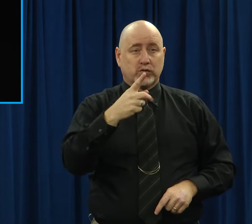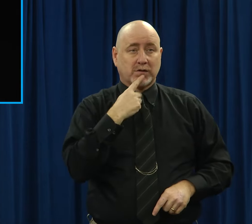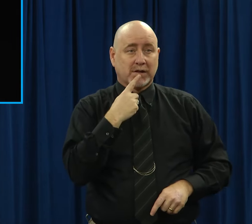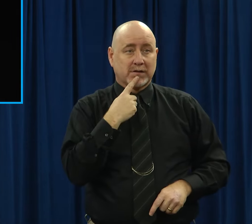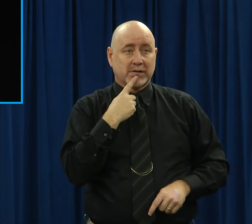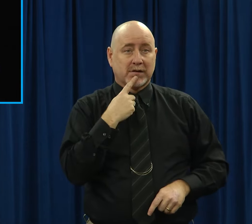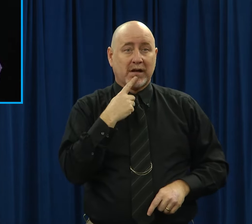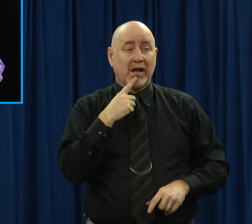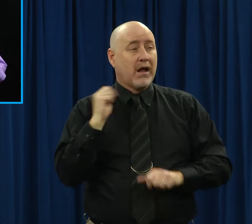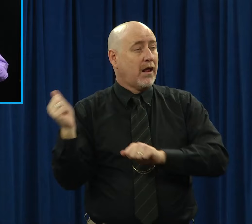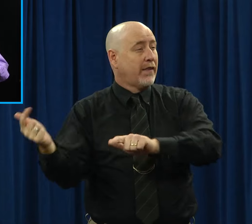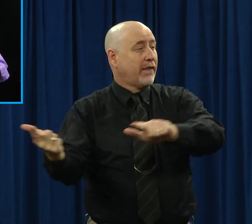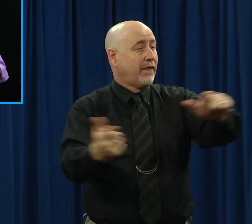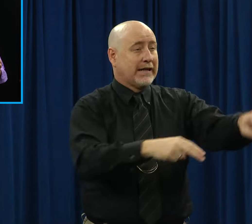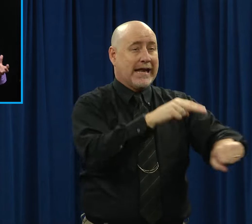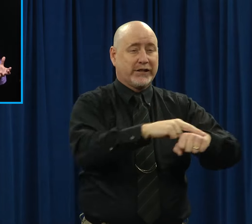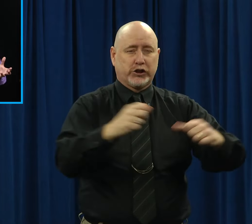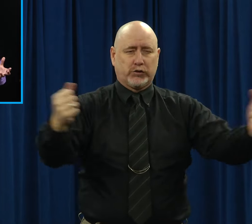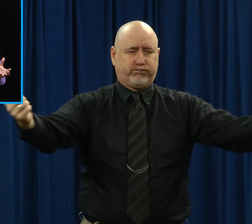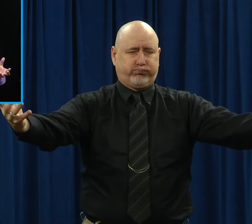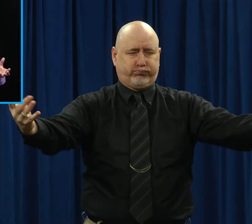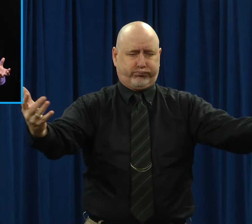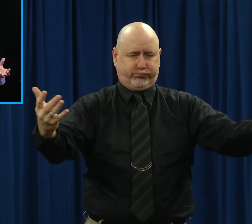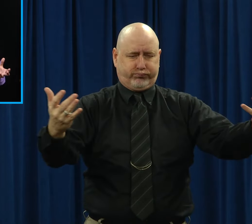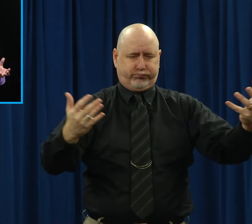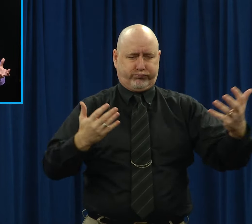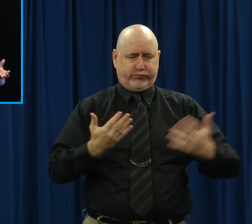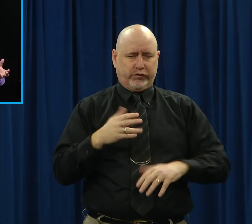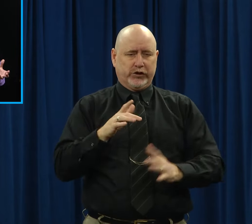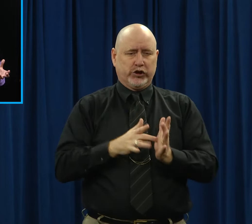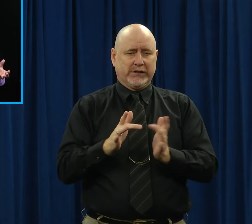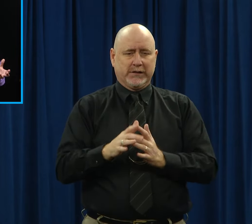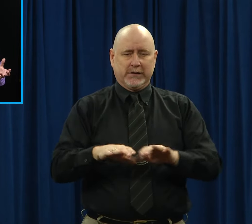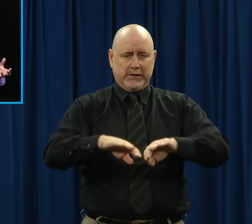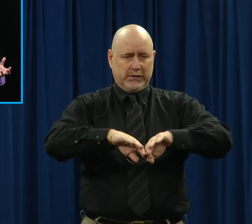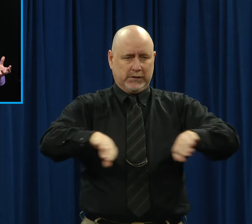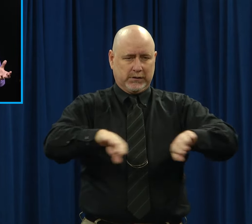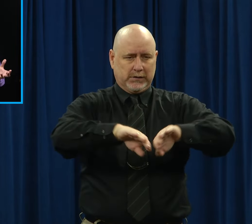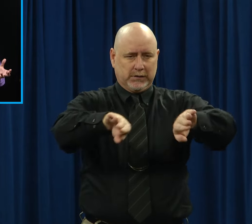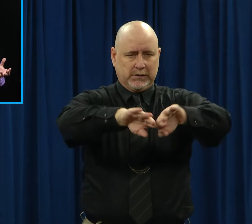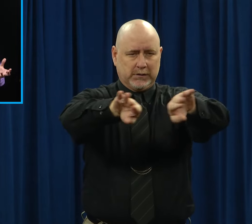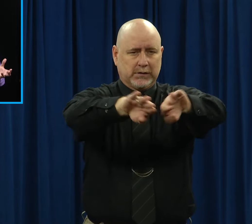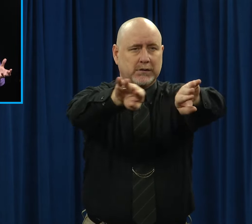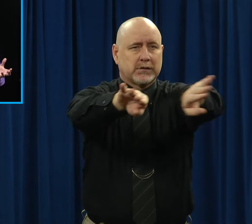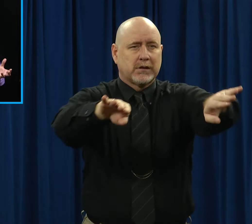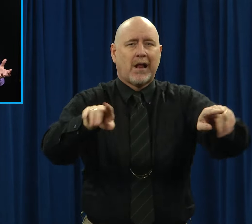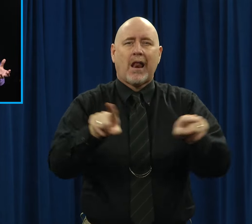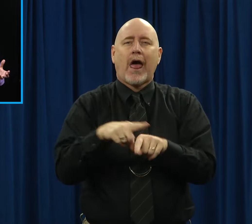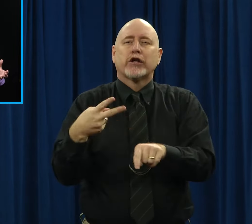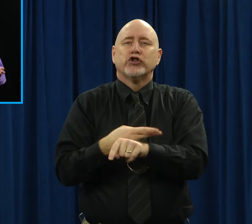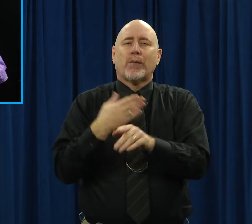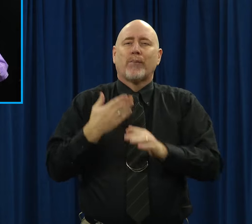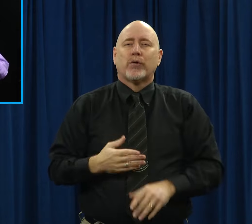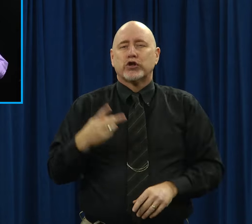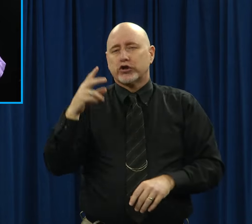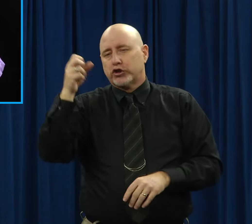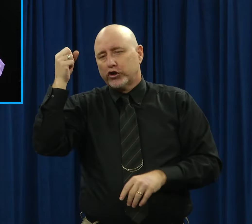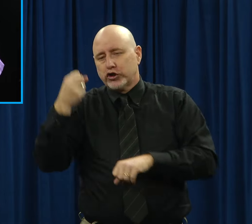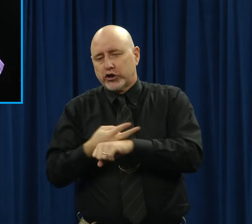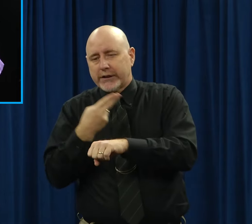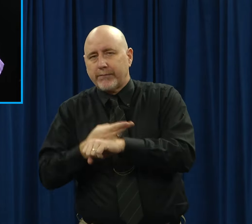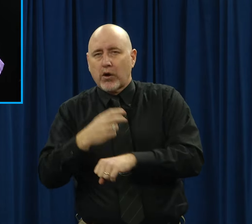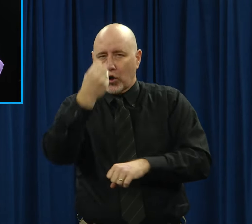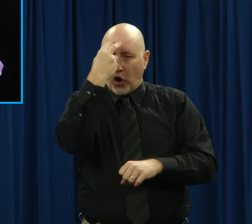and verse 32 says, and the nations will be gathered before him, and he shall separate them one from another, as a